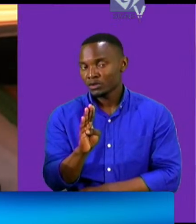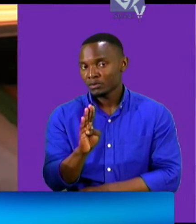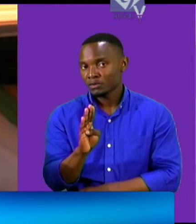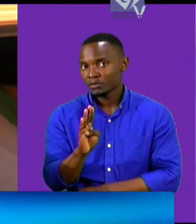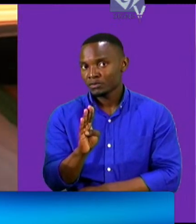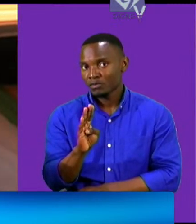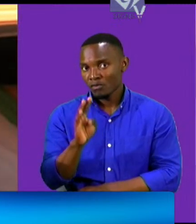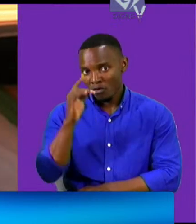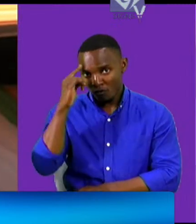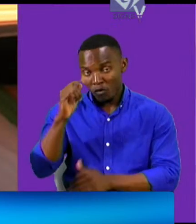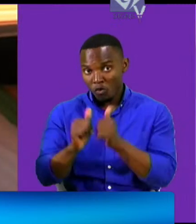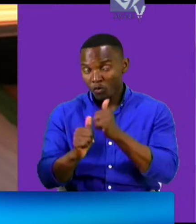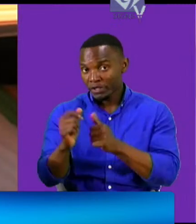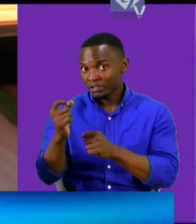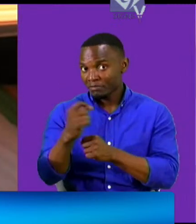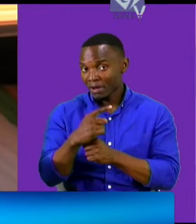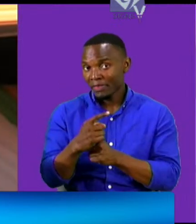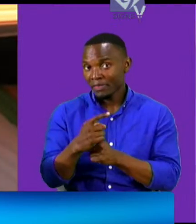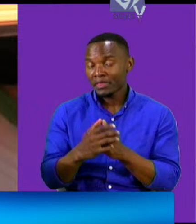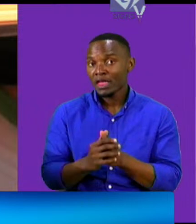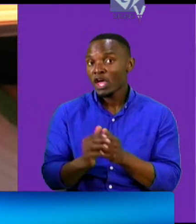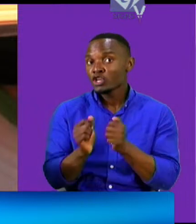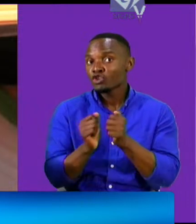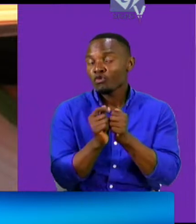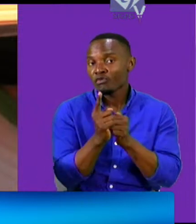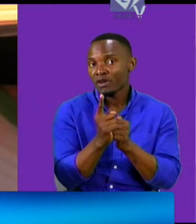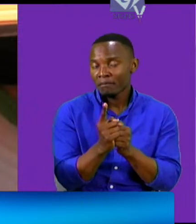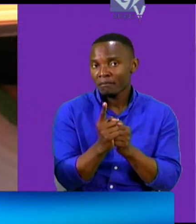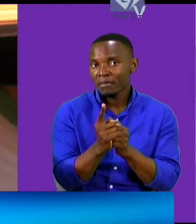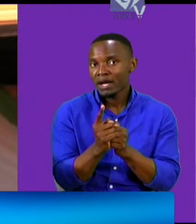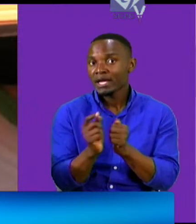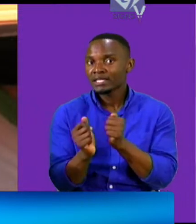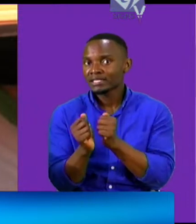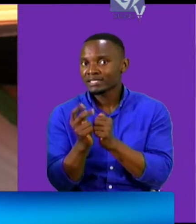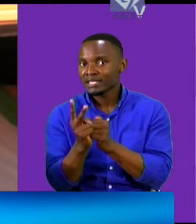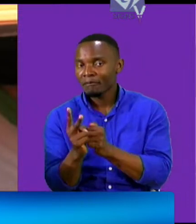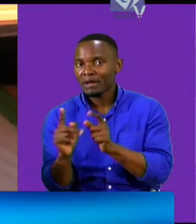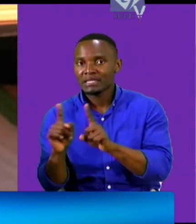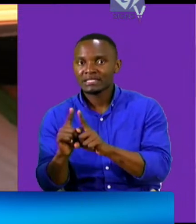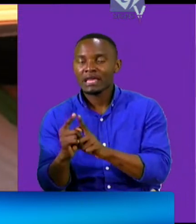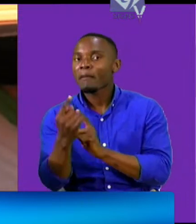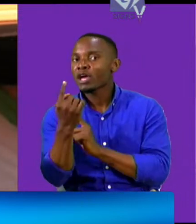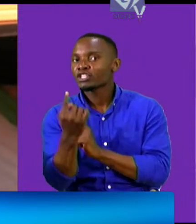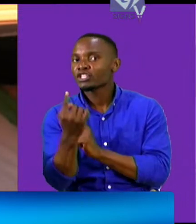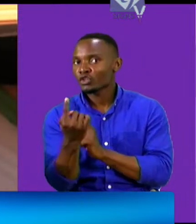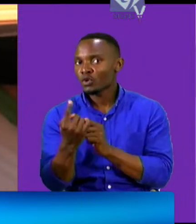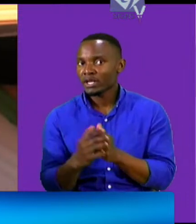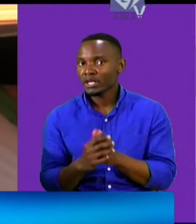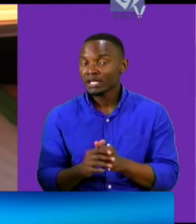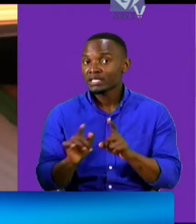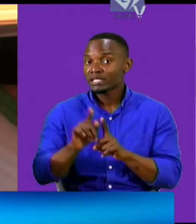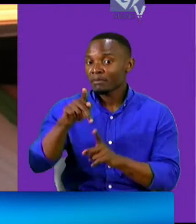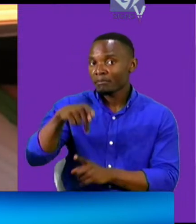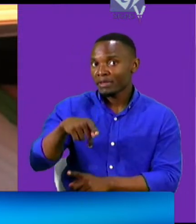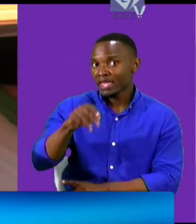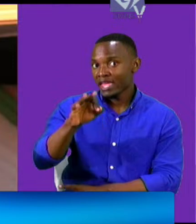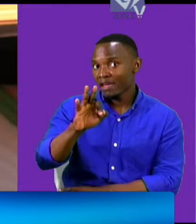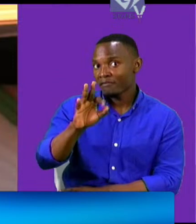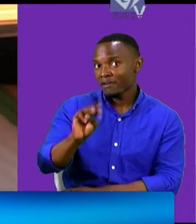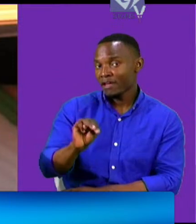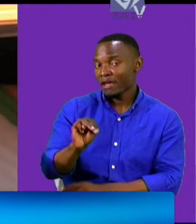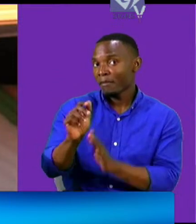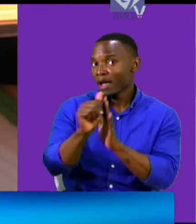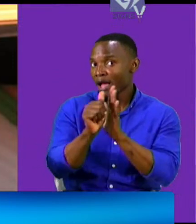the month of November, December, and January. The PFM Act is very clear that